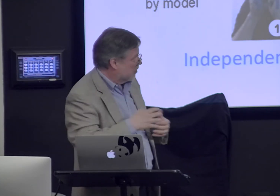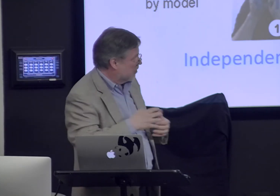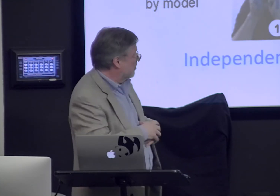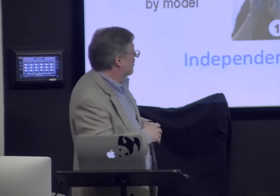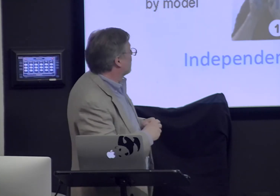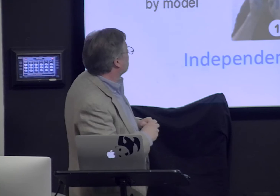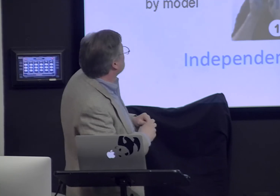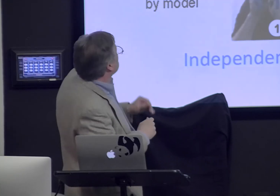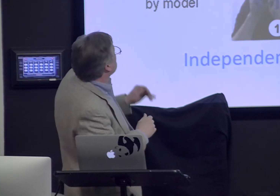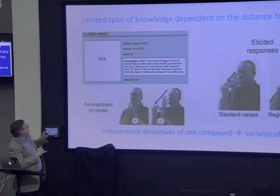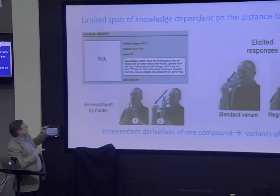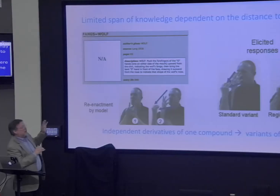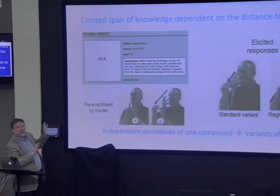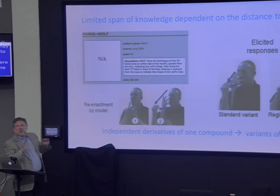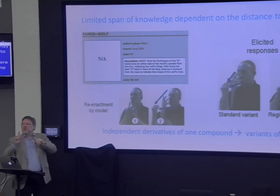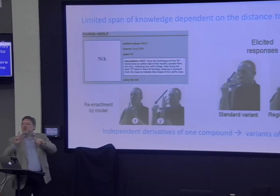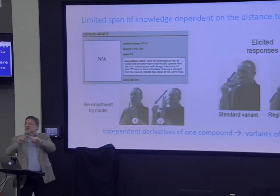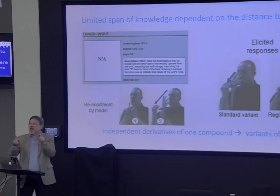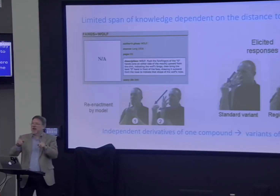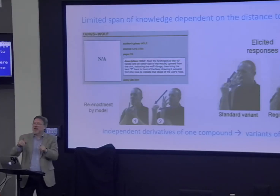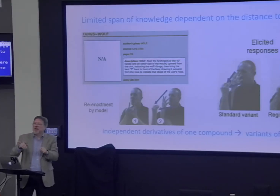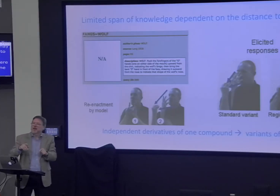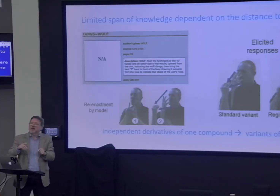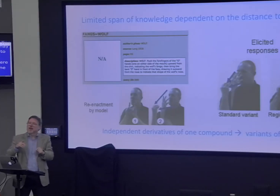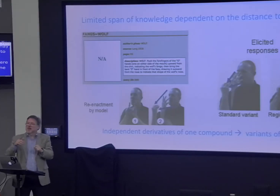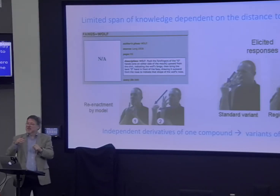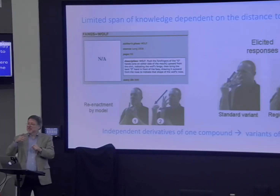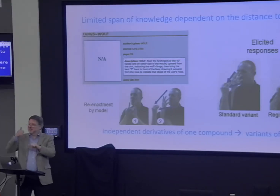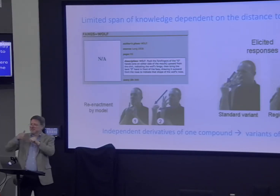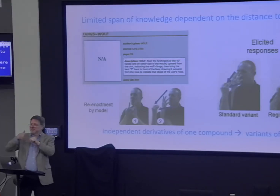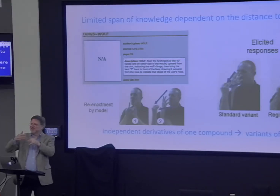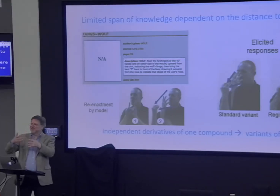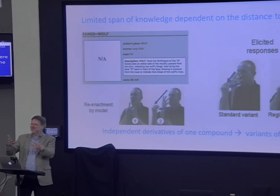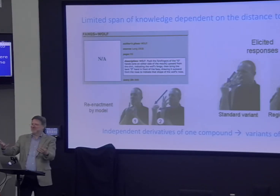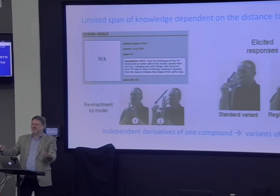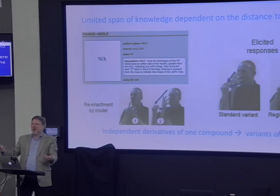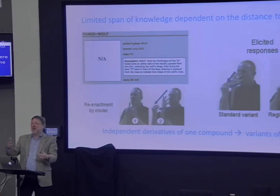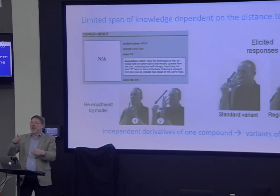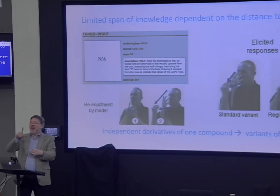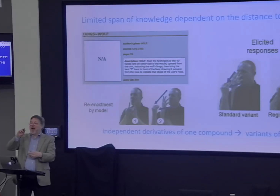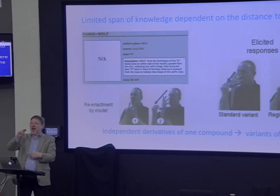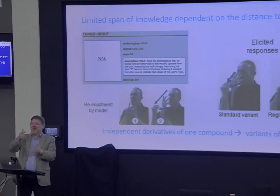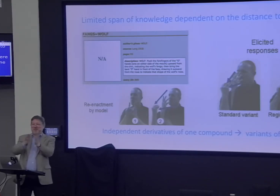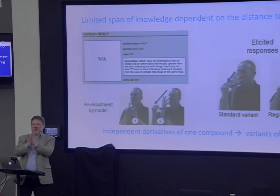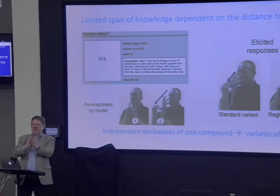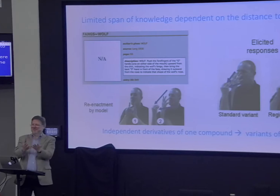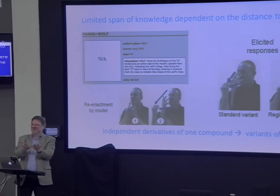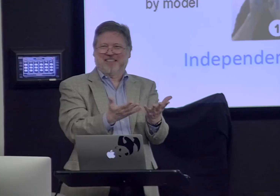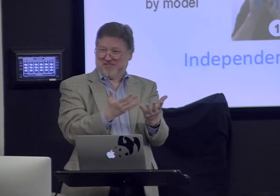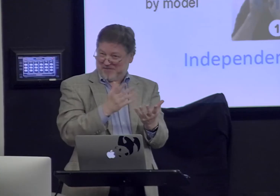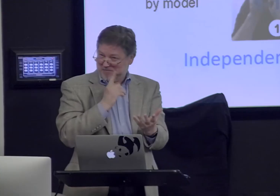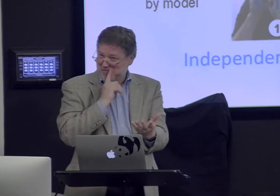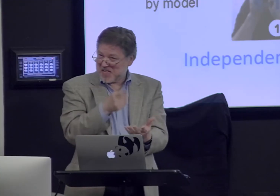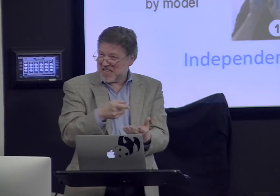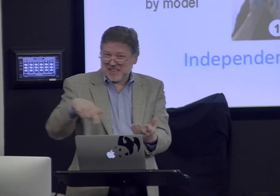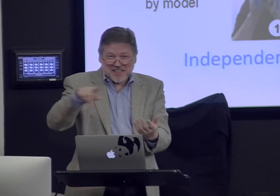very young was exposed to a grandparent or a much older individual that still used this compound